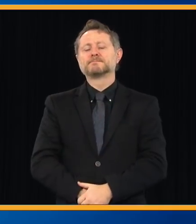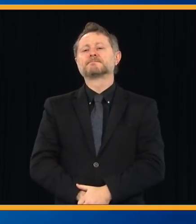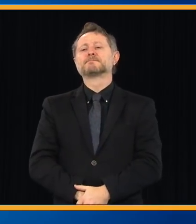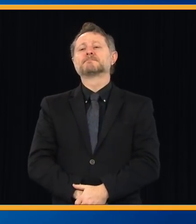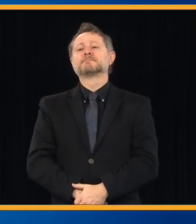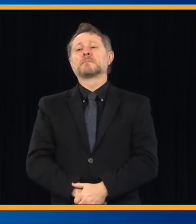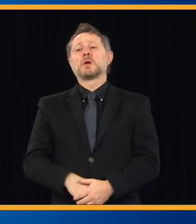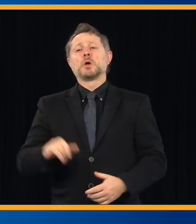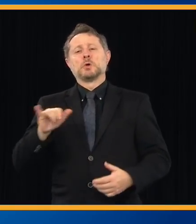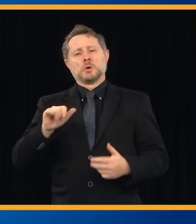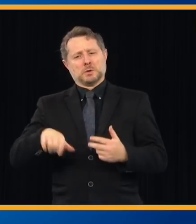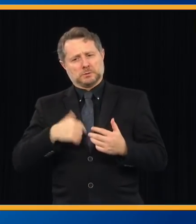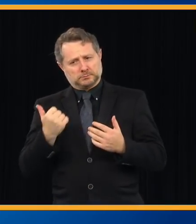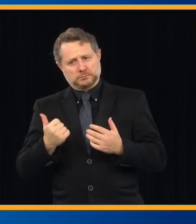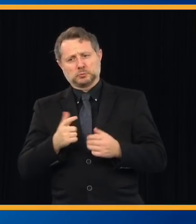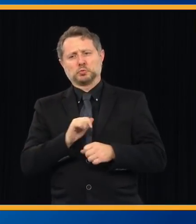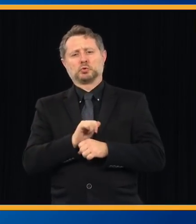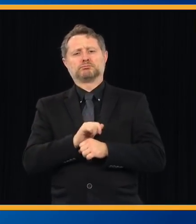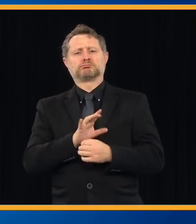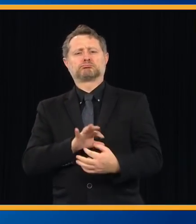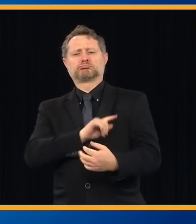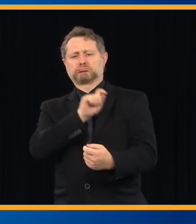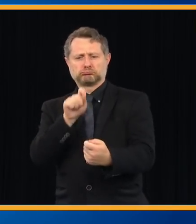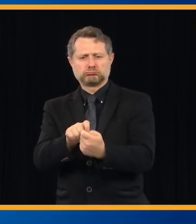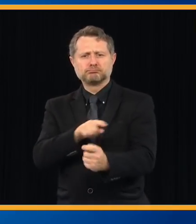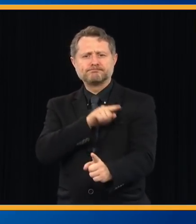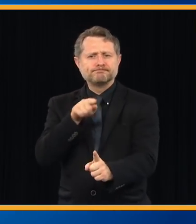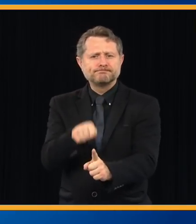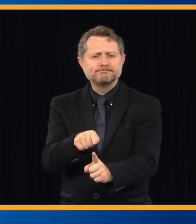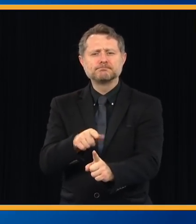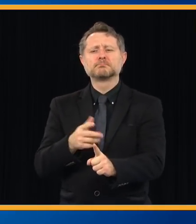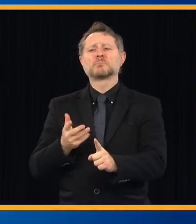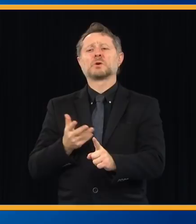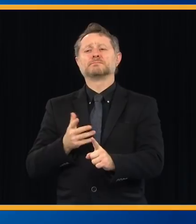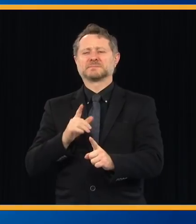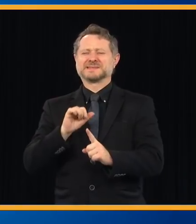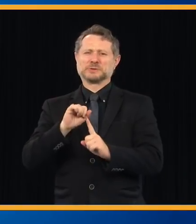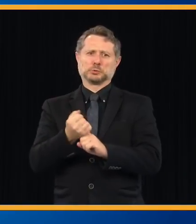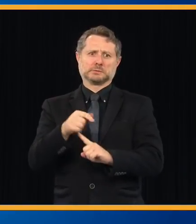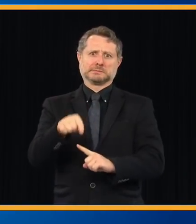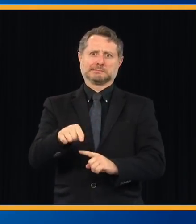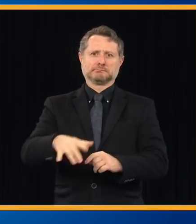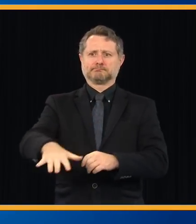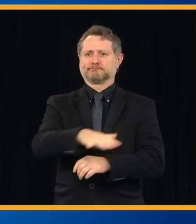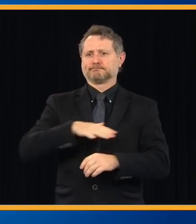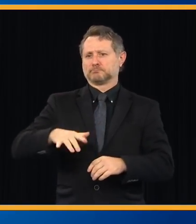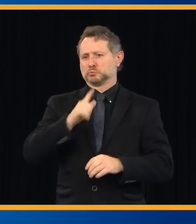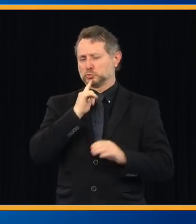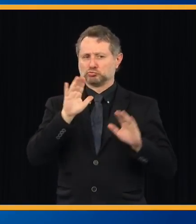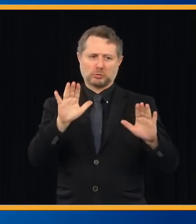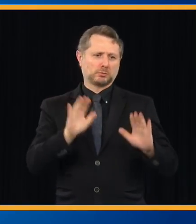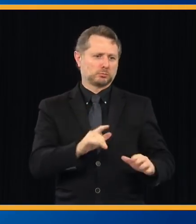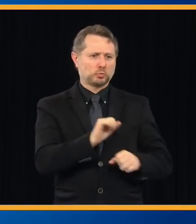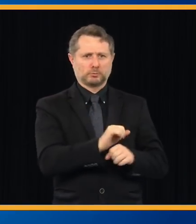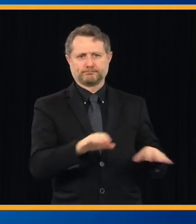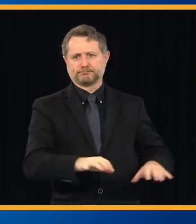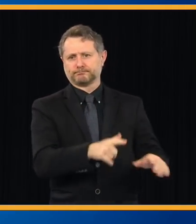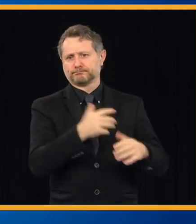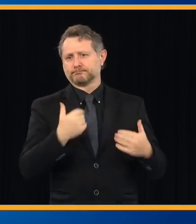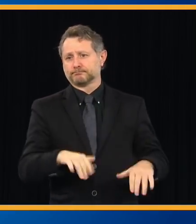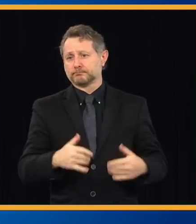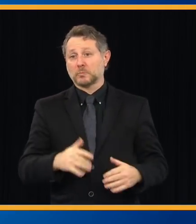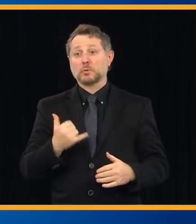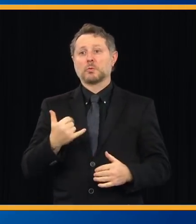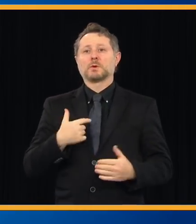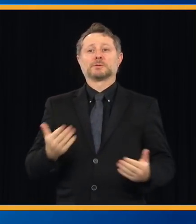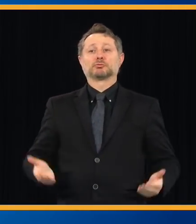been working with the Chamber on this situation, has been doing an excellent job. We're at Marist College